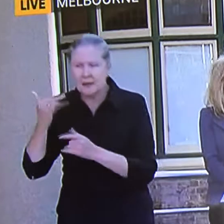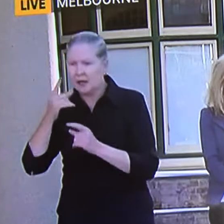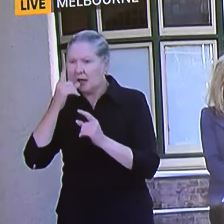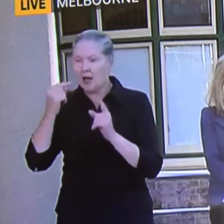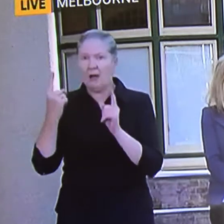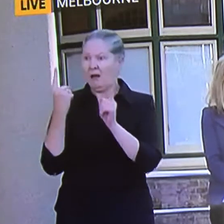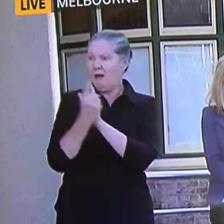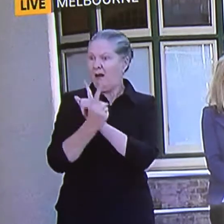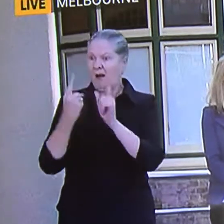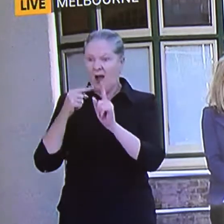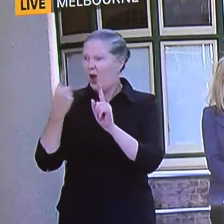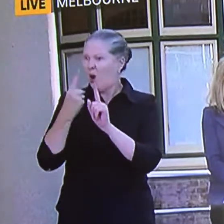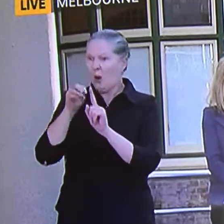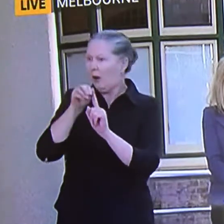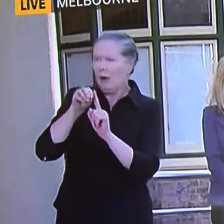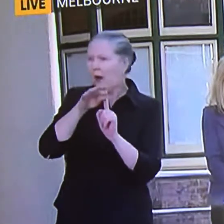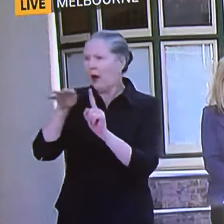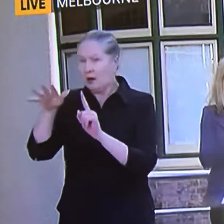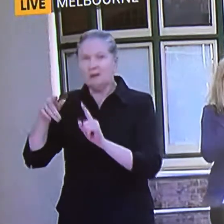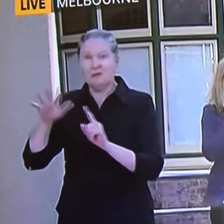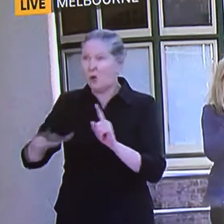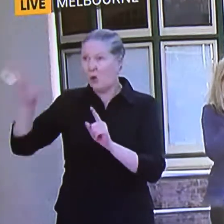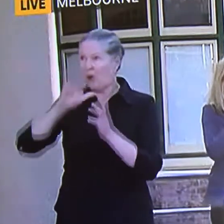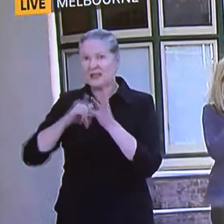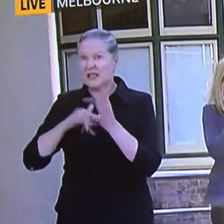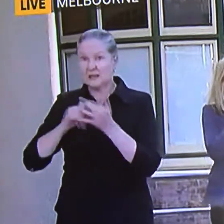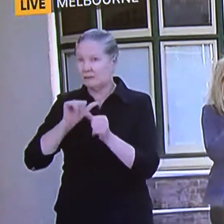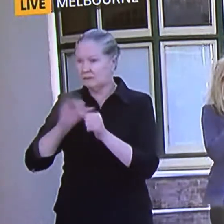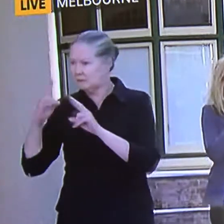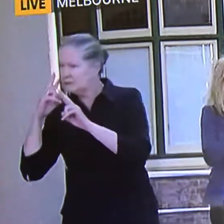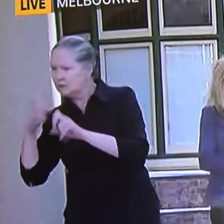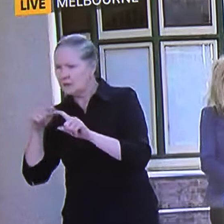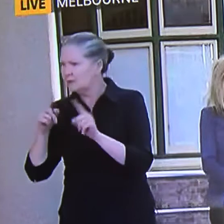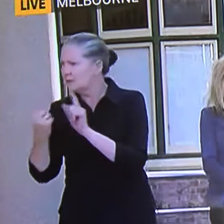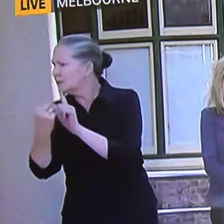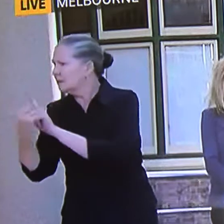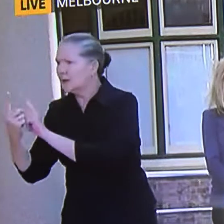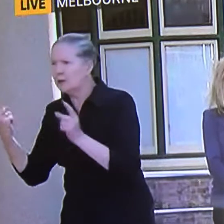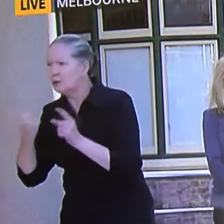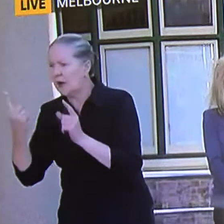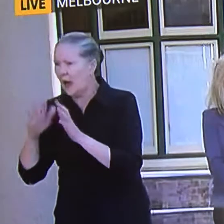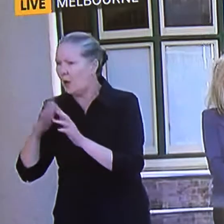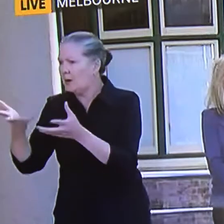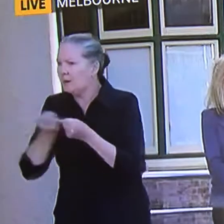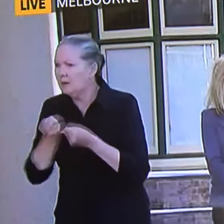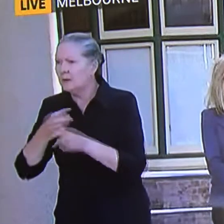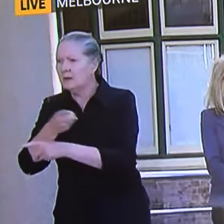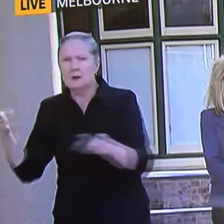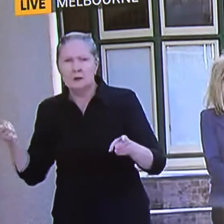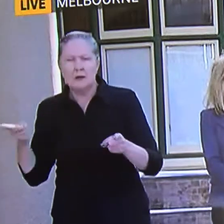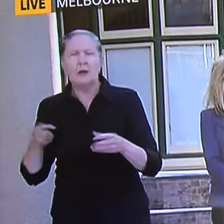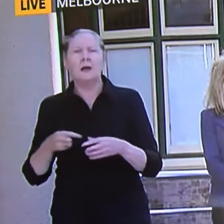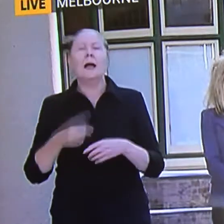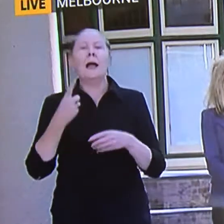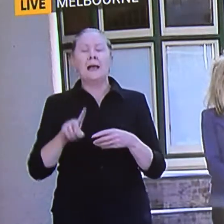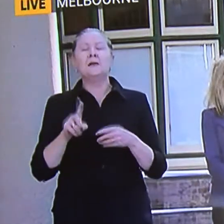capability, where the states have done an amazing job, and then potentially even ideas such as that of